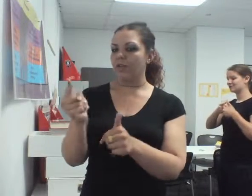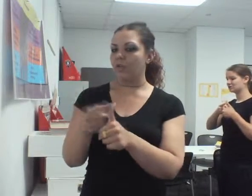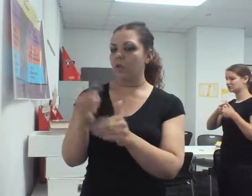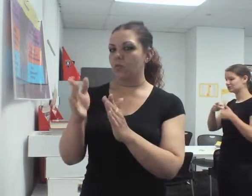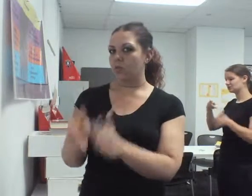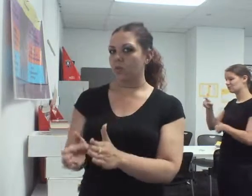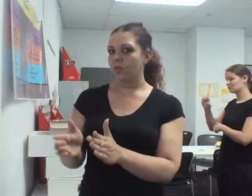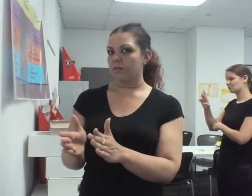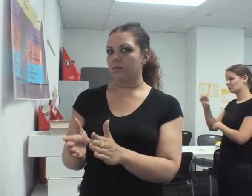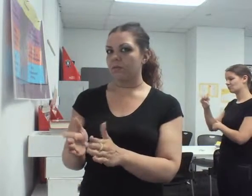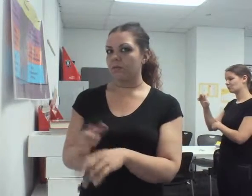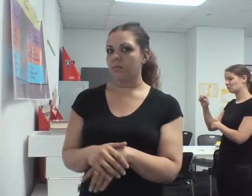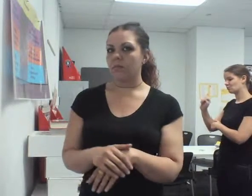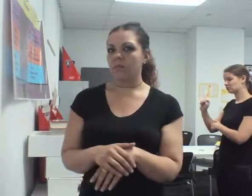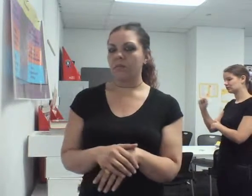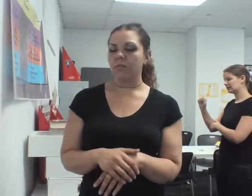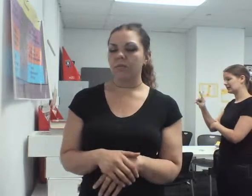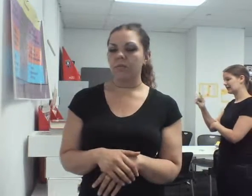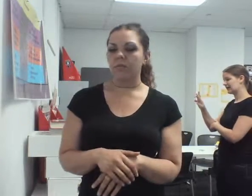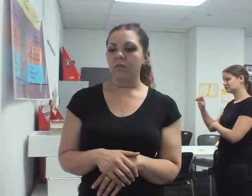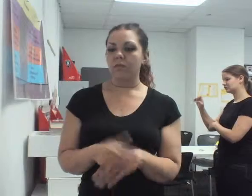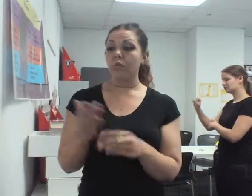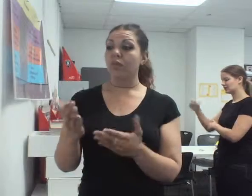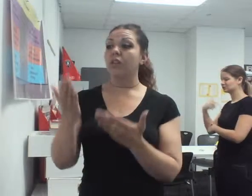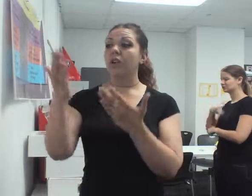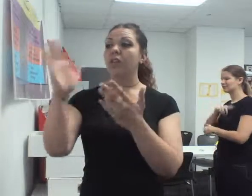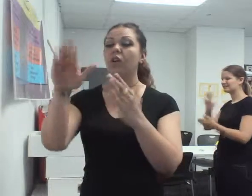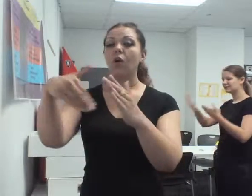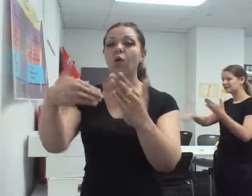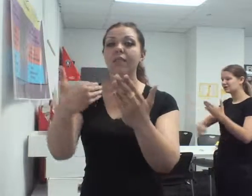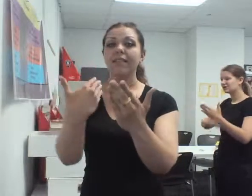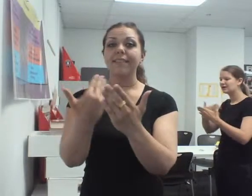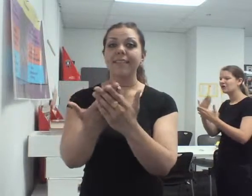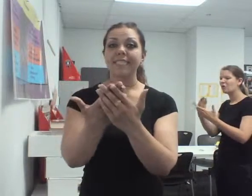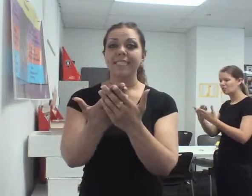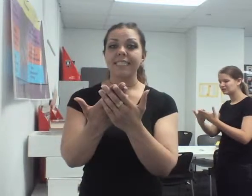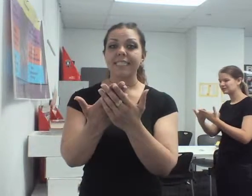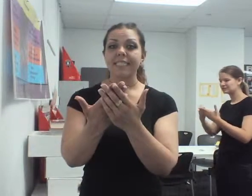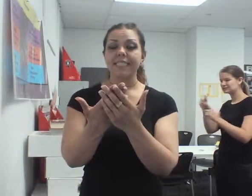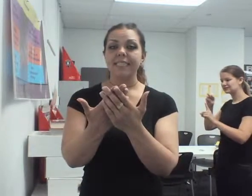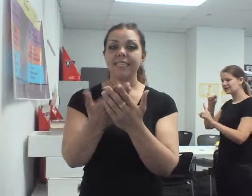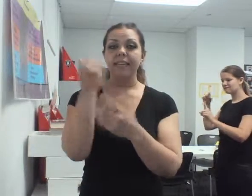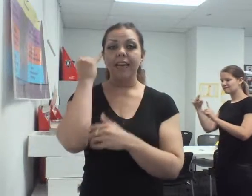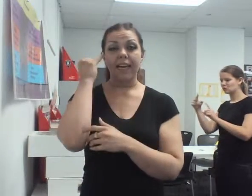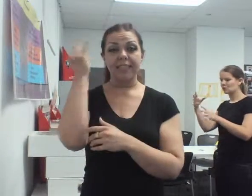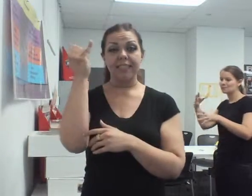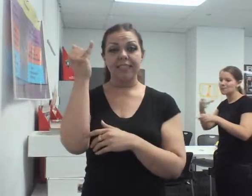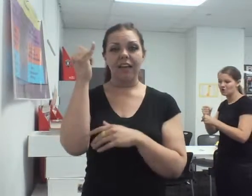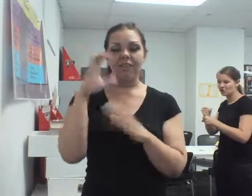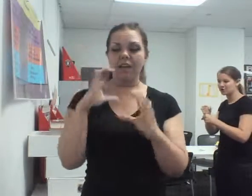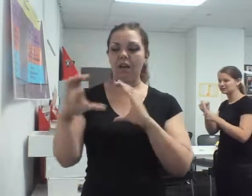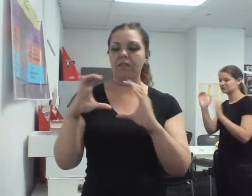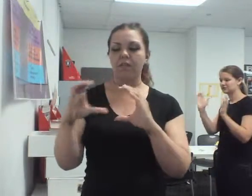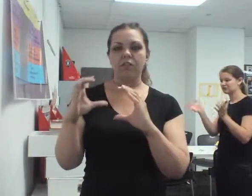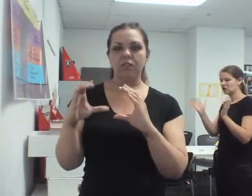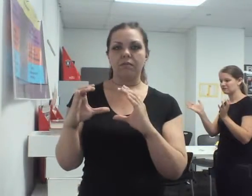give a holistic view, like a paraphrase of the conversation. In intimate settings, we